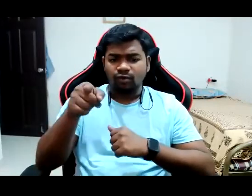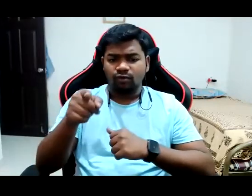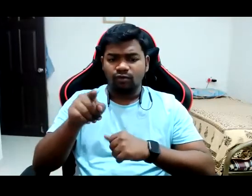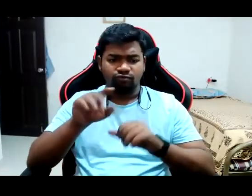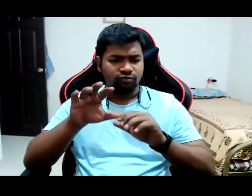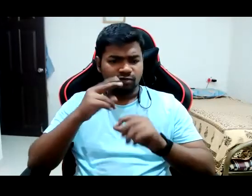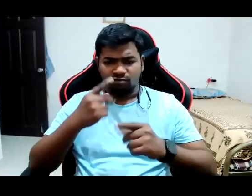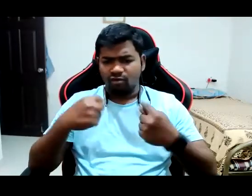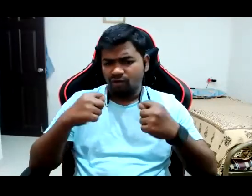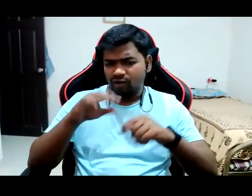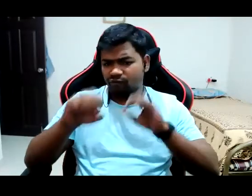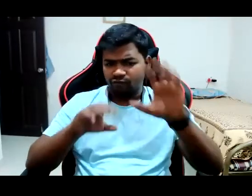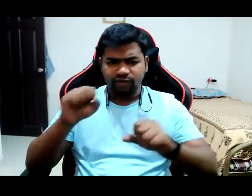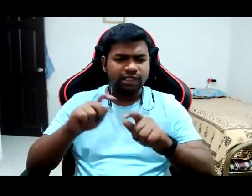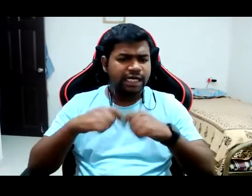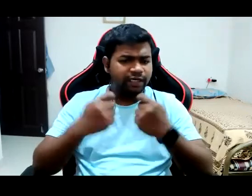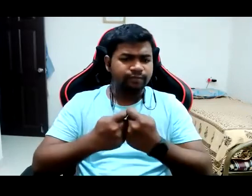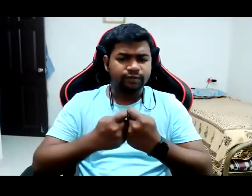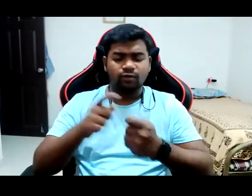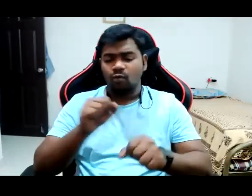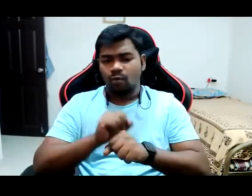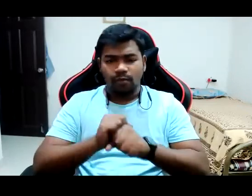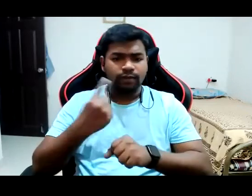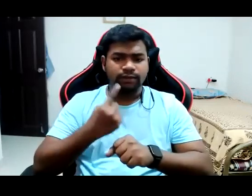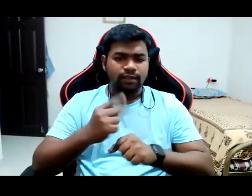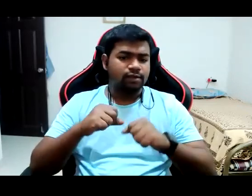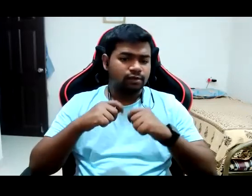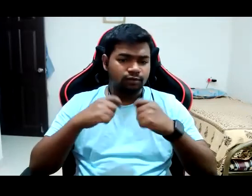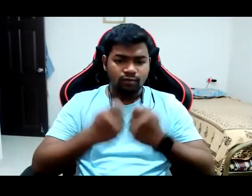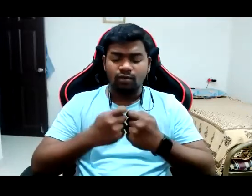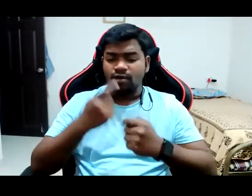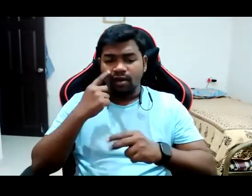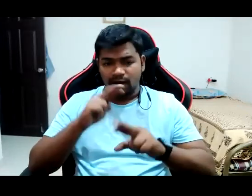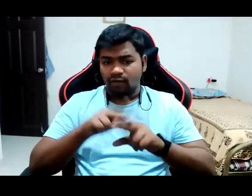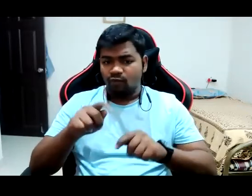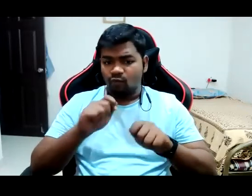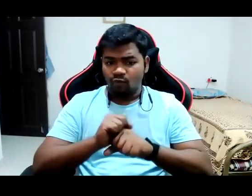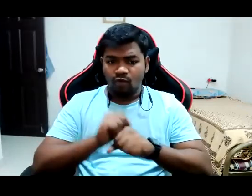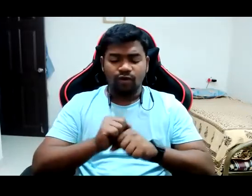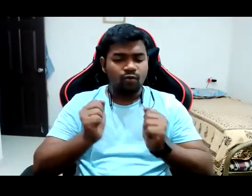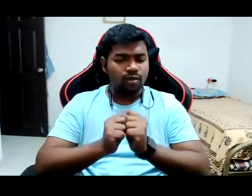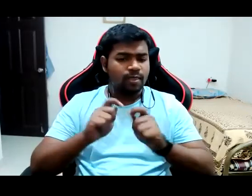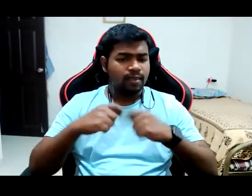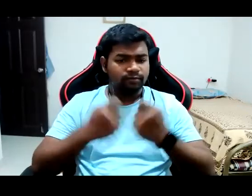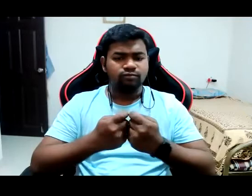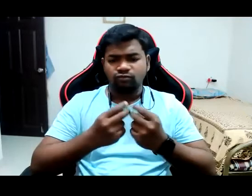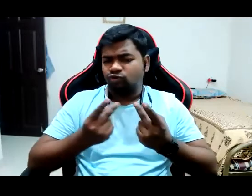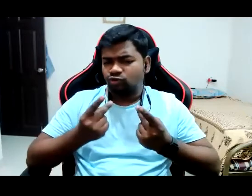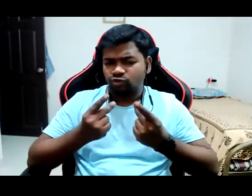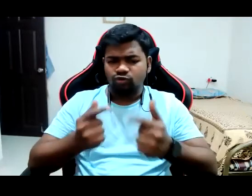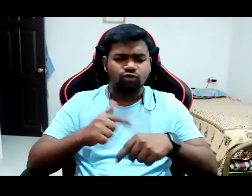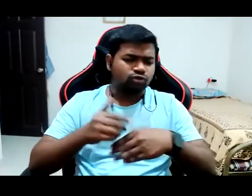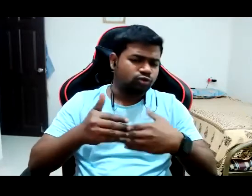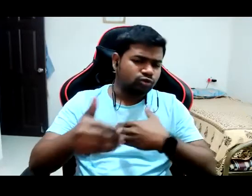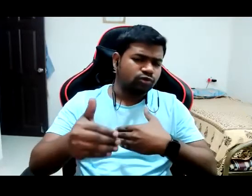you can't, you work solo. Otherwise, you basically work on a team, and we'll be sharing very soon a spreadsheet that